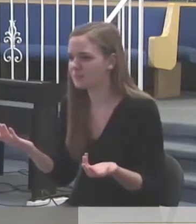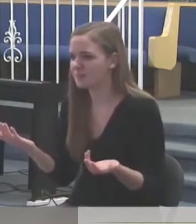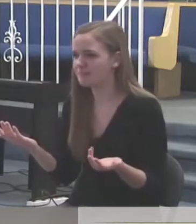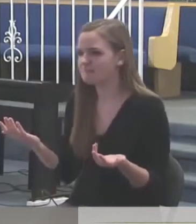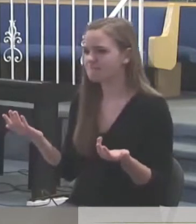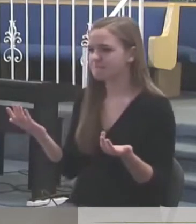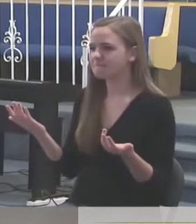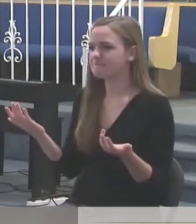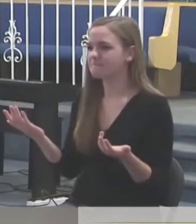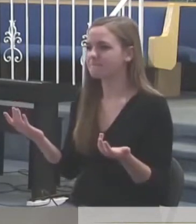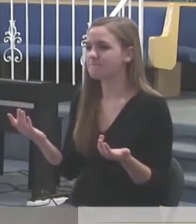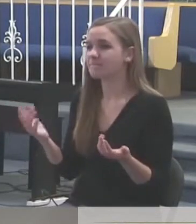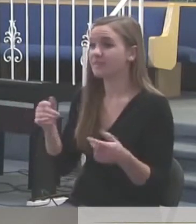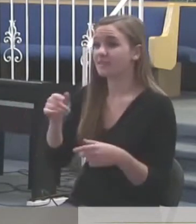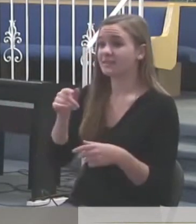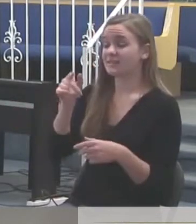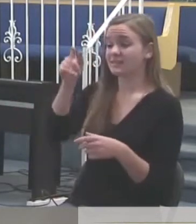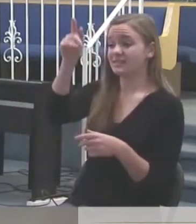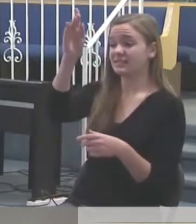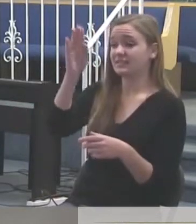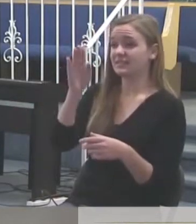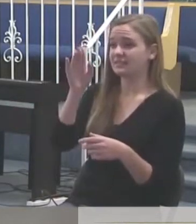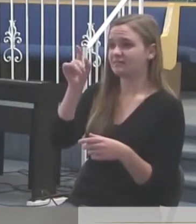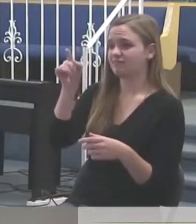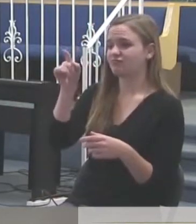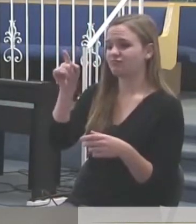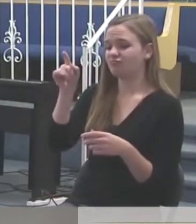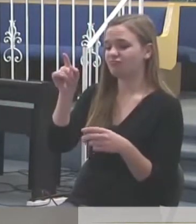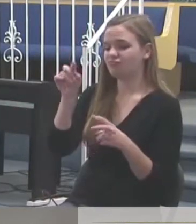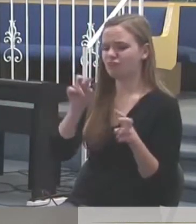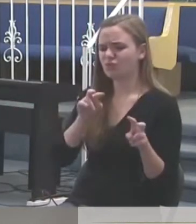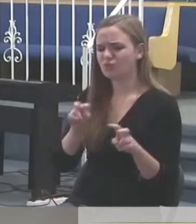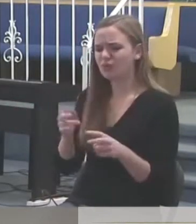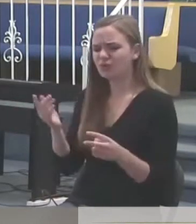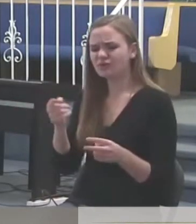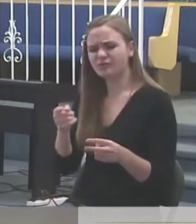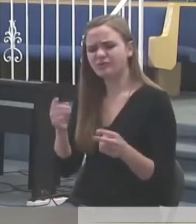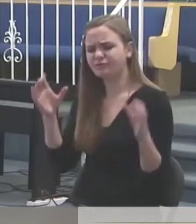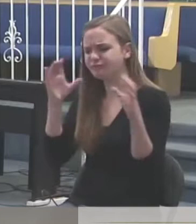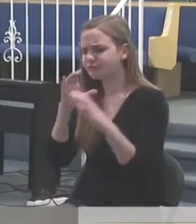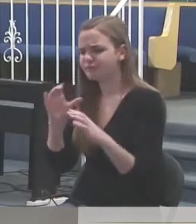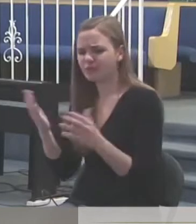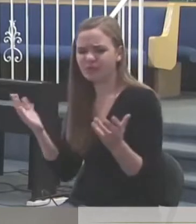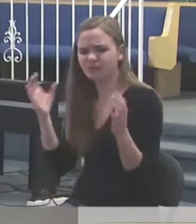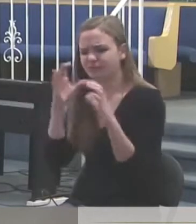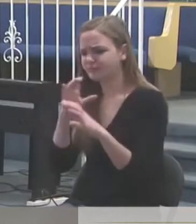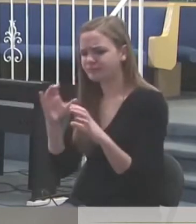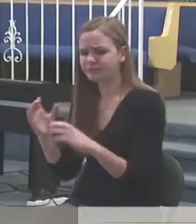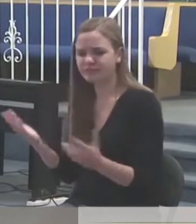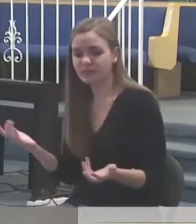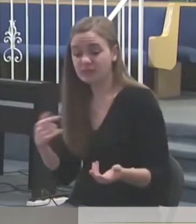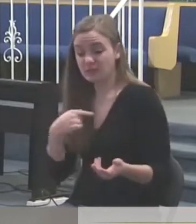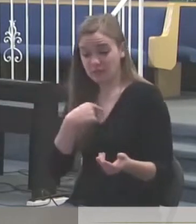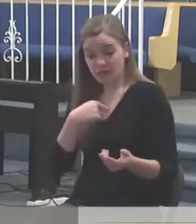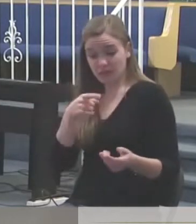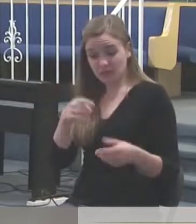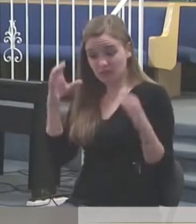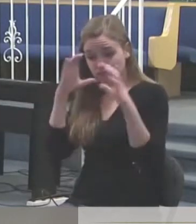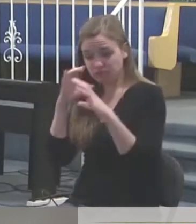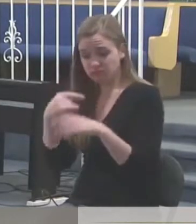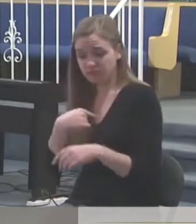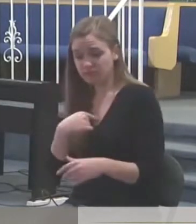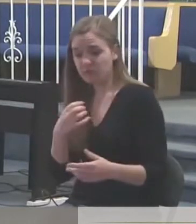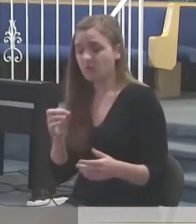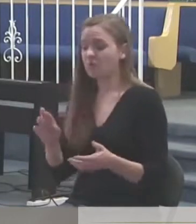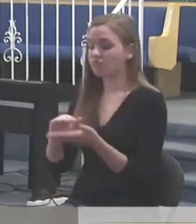That's what God is going to eventually have you answer to him. What was you looking for? Was you looking for me, or was you looking for an